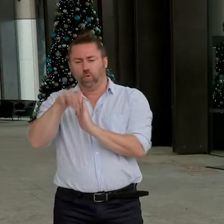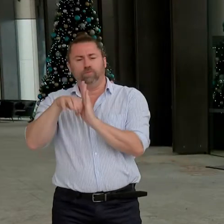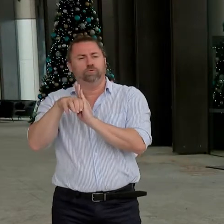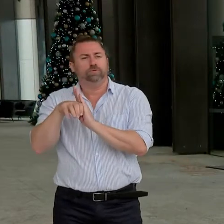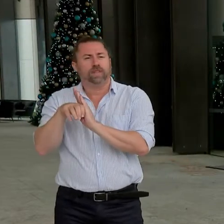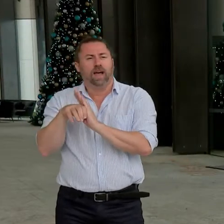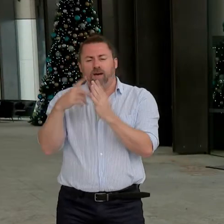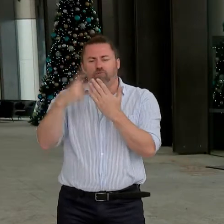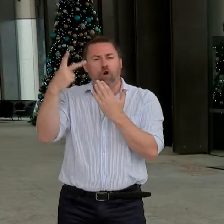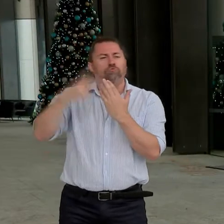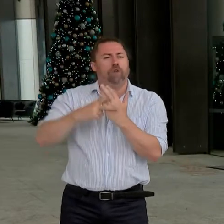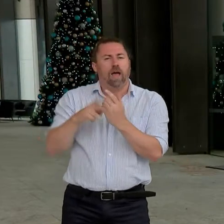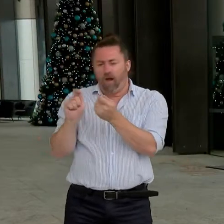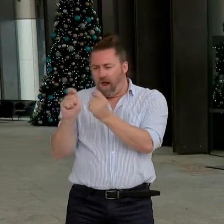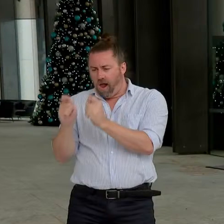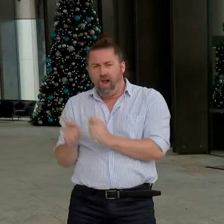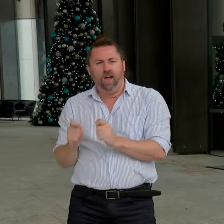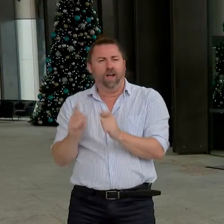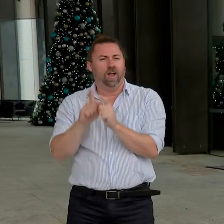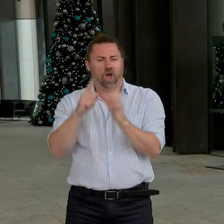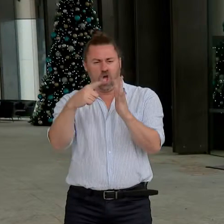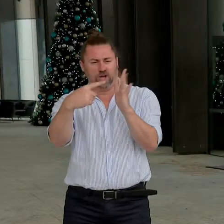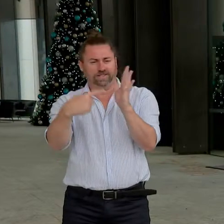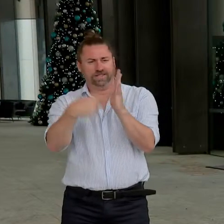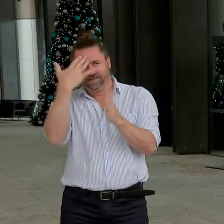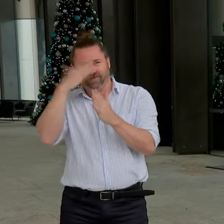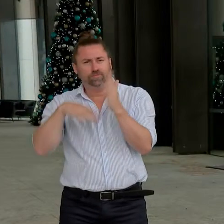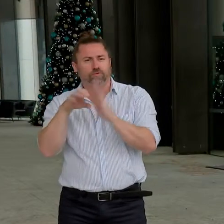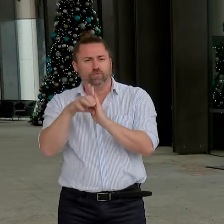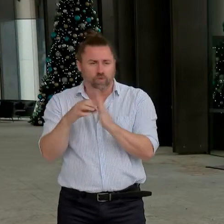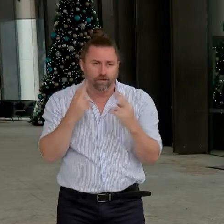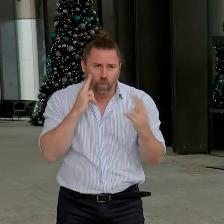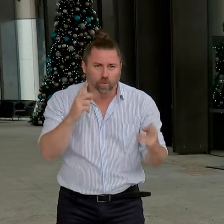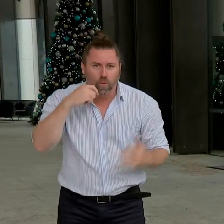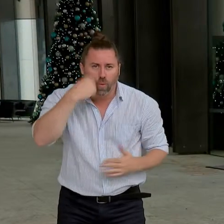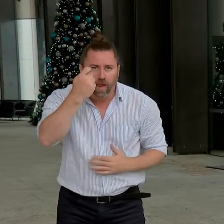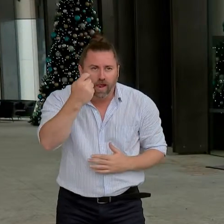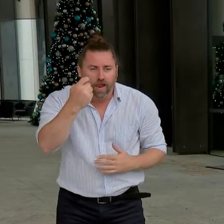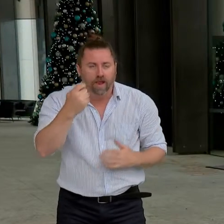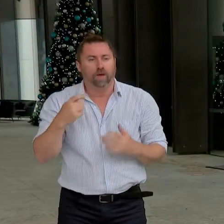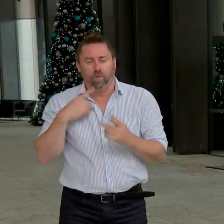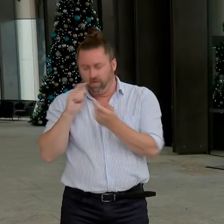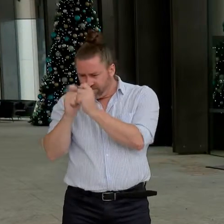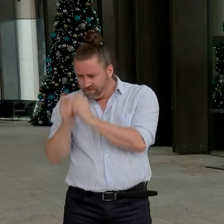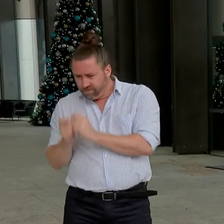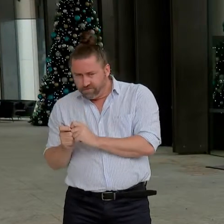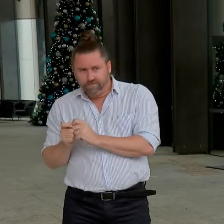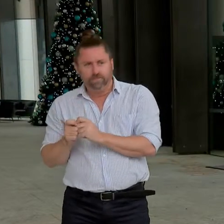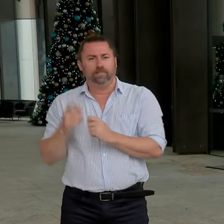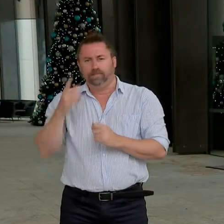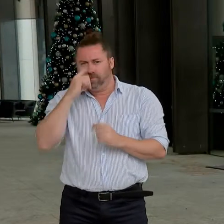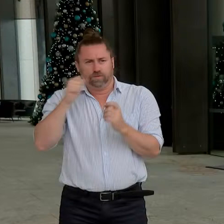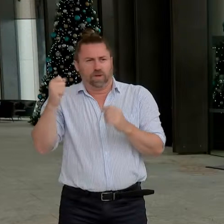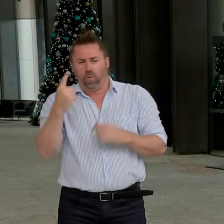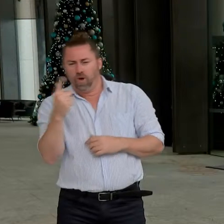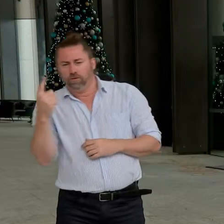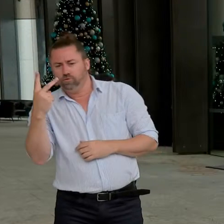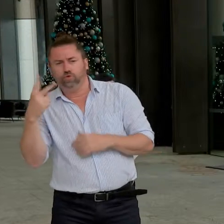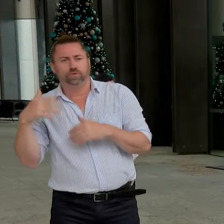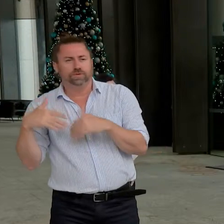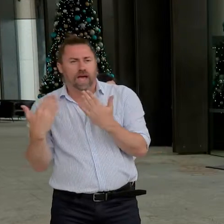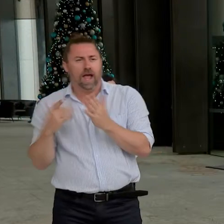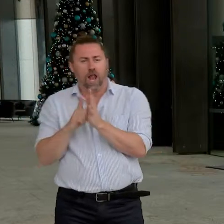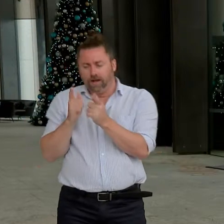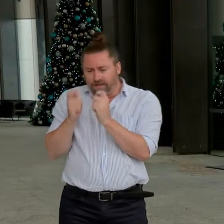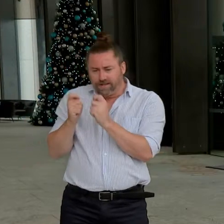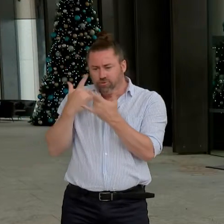would mean an IT change, which is what we're going to do, of course. And the work that goes through that in updating the system, then testing it and make sure it works,